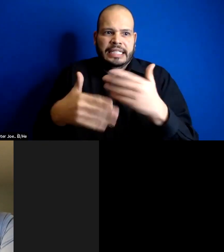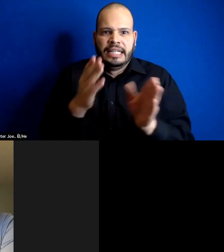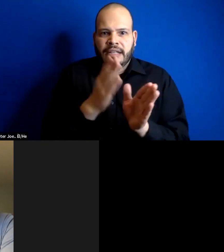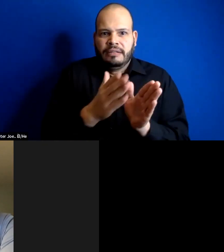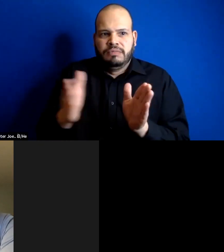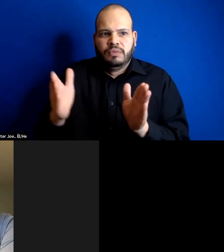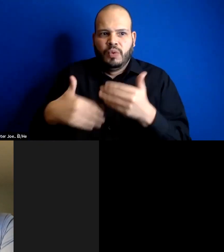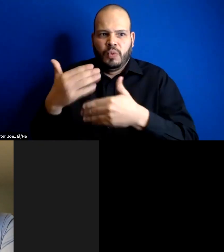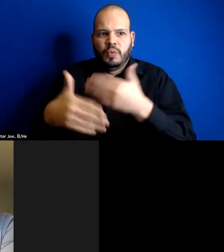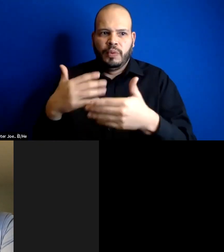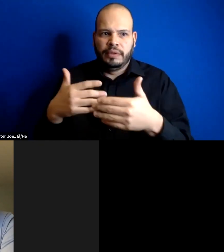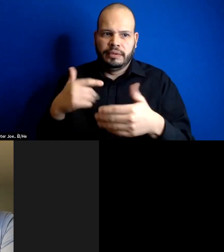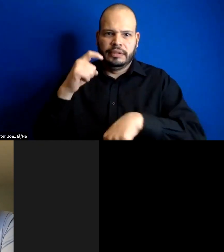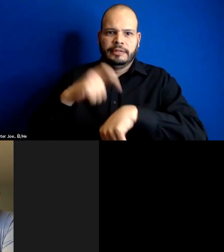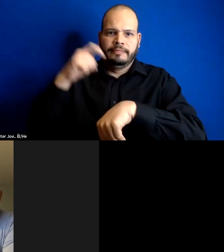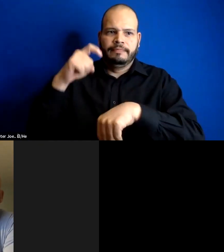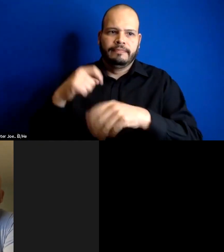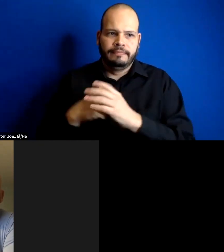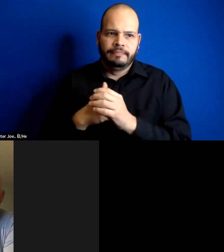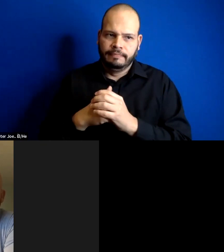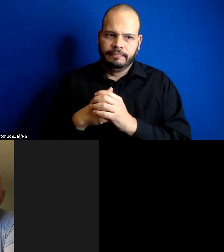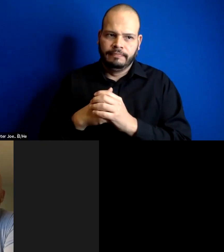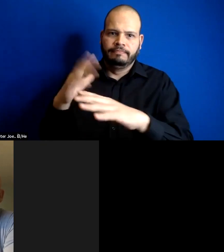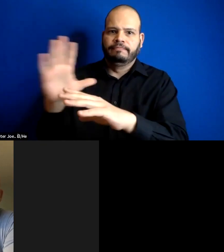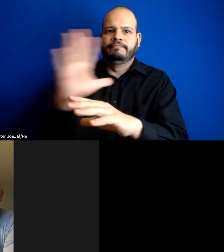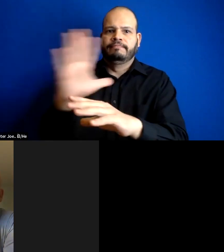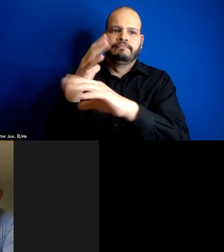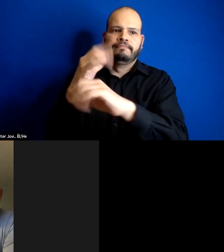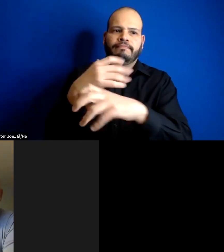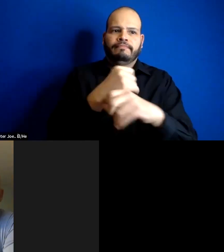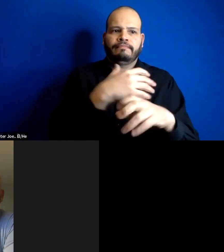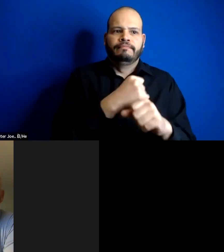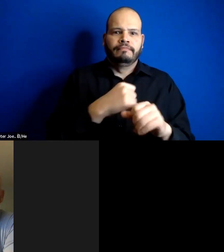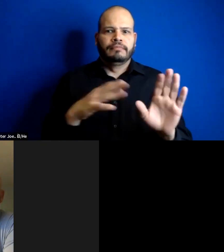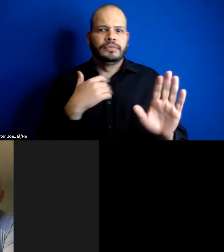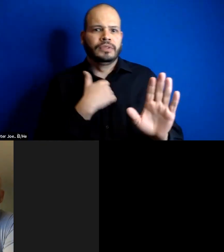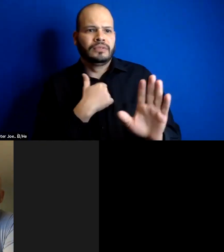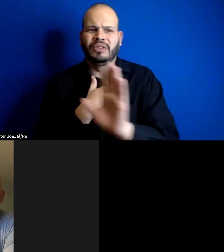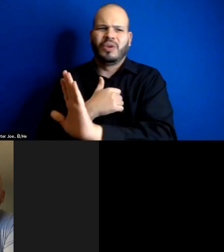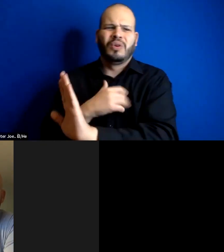everybody's concise Oh, okay. reports. And no, you were great, Brett. You were great. Well,